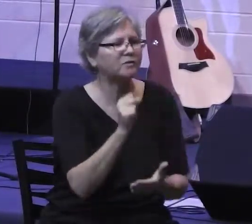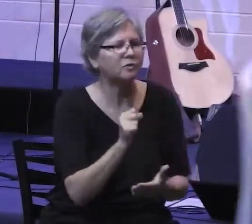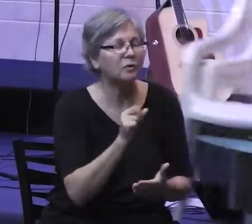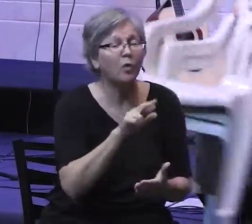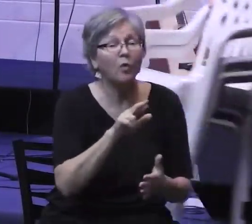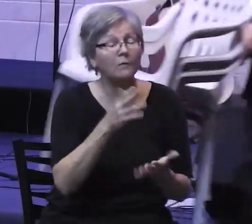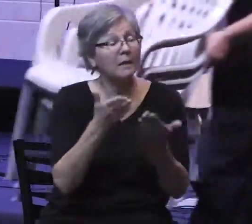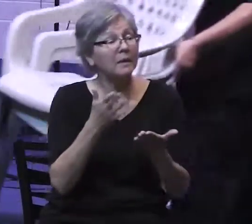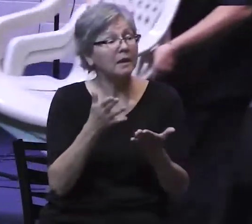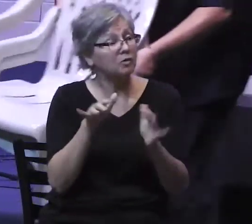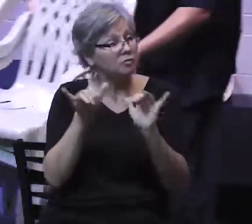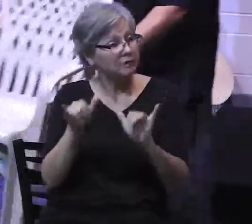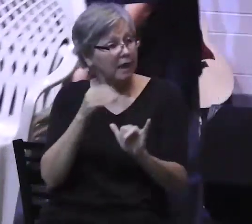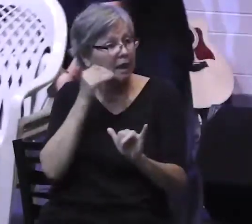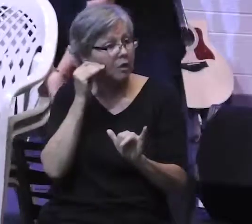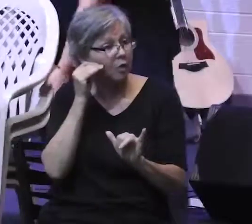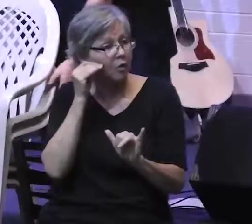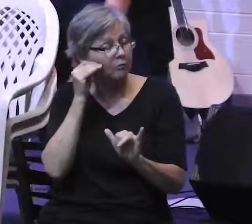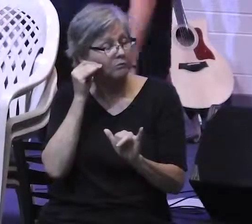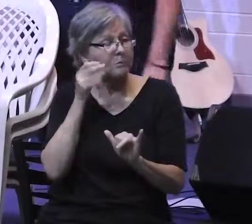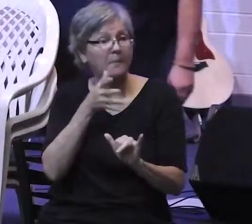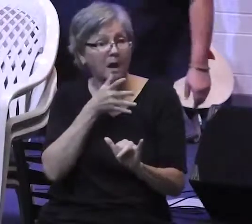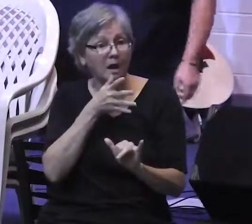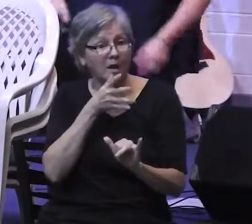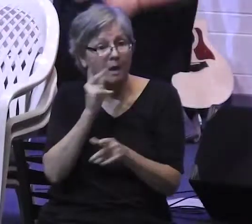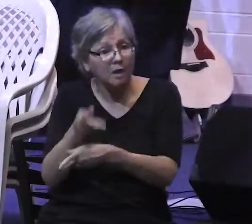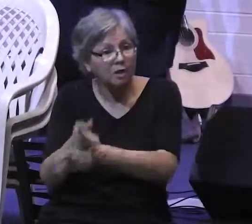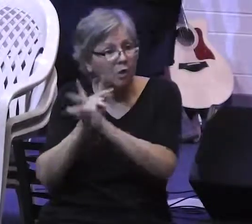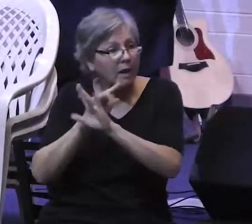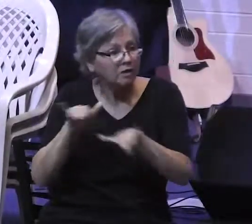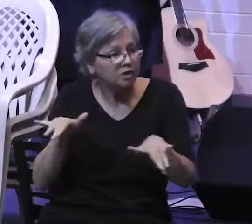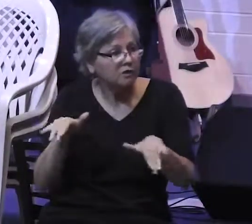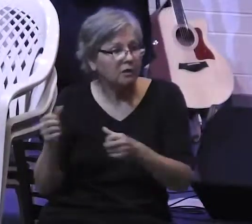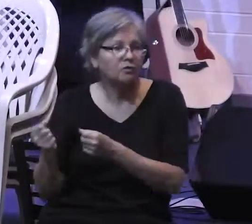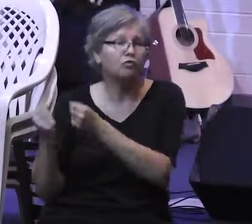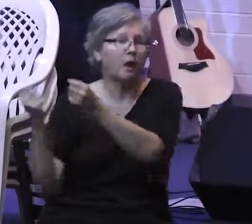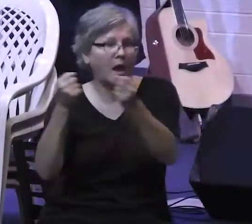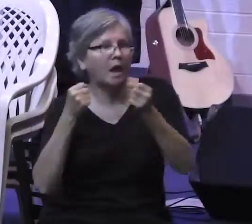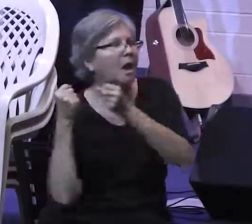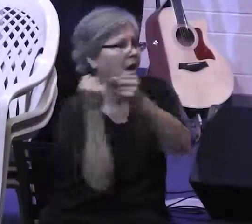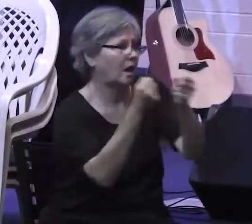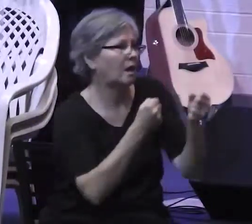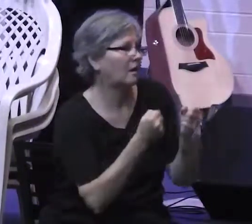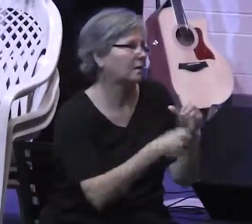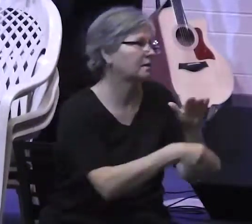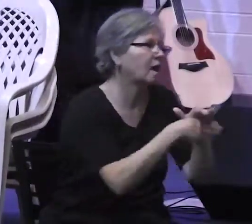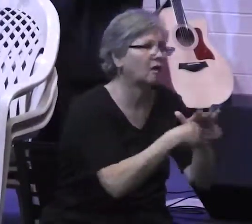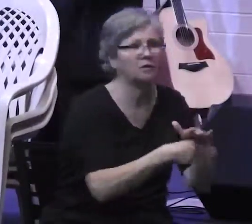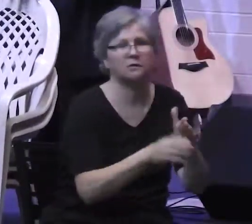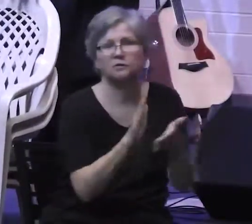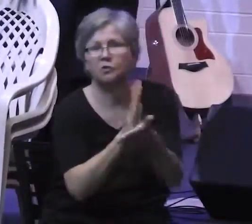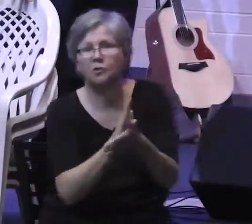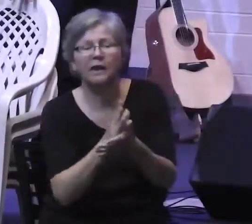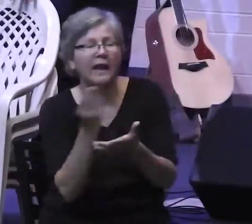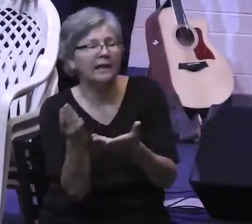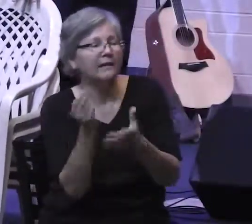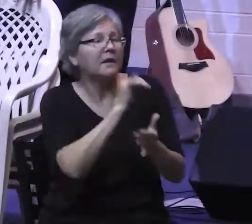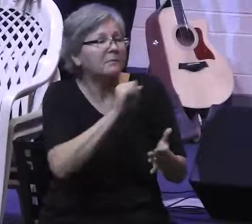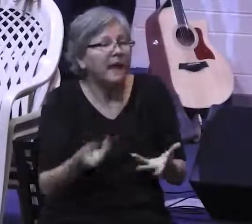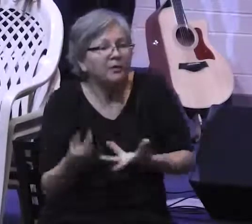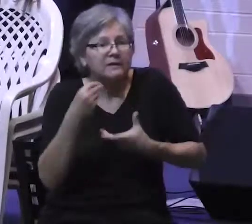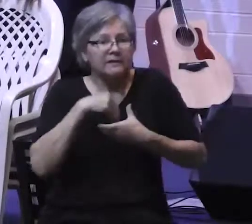a stay-at-home mom and you raise your children and you take them to school and soccer, etc. And Emmanuel's inside of you, and that's your